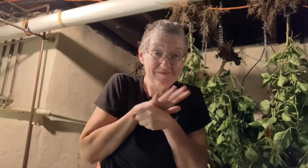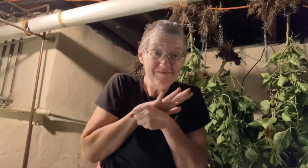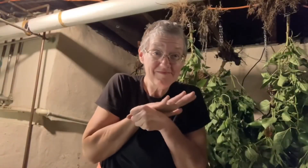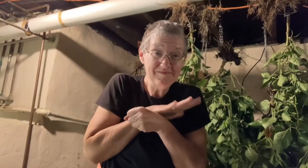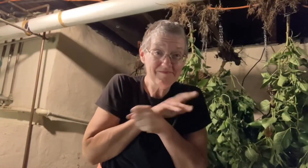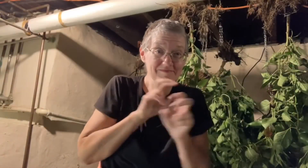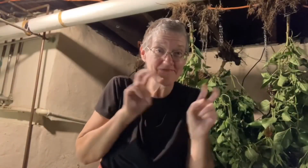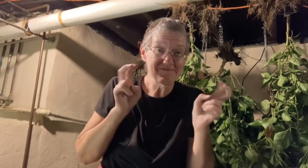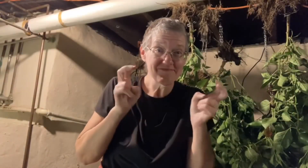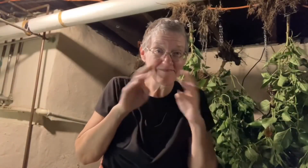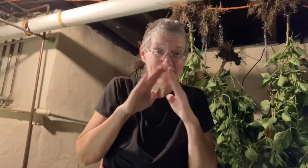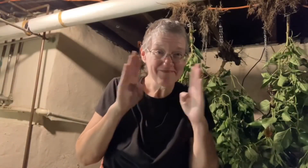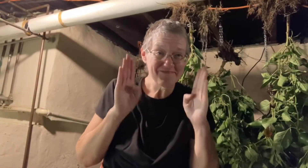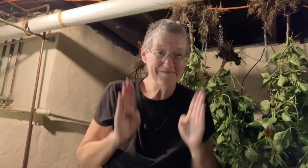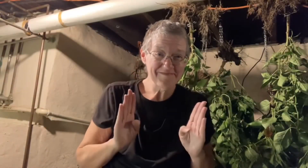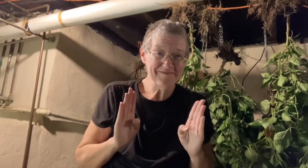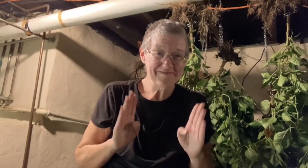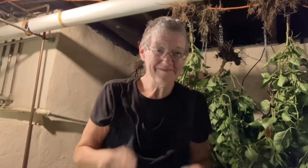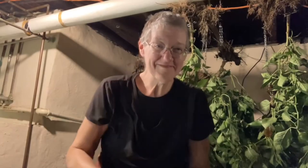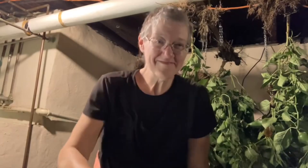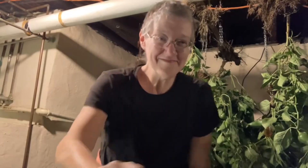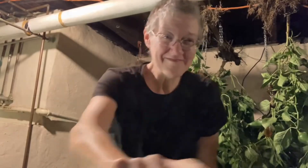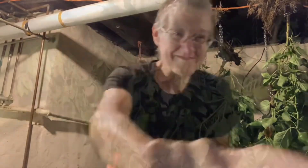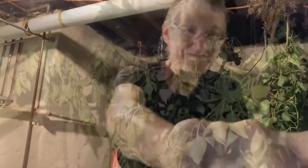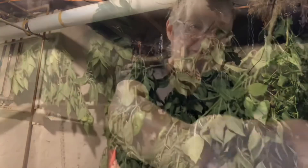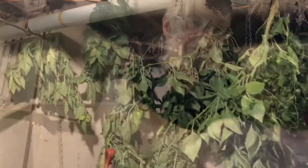We have a full house.